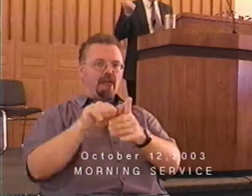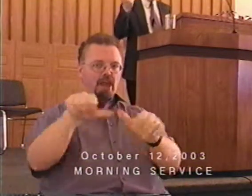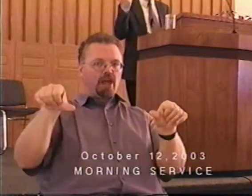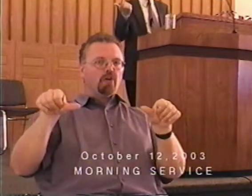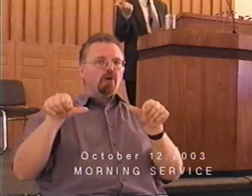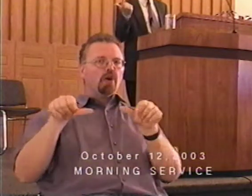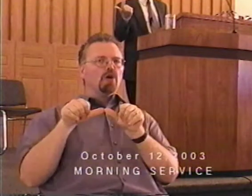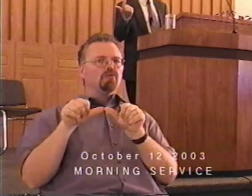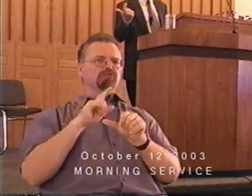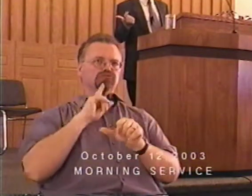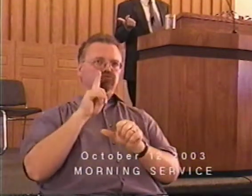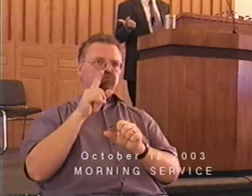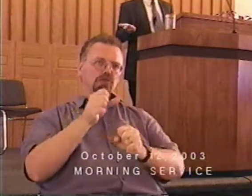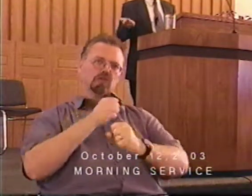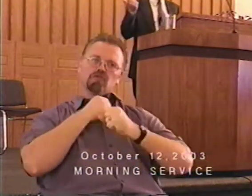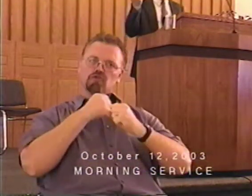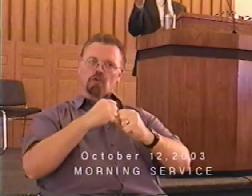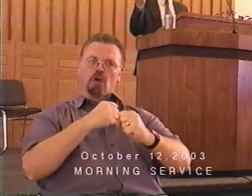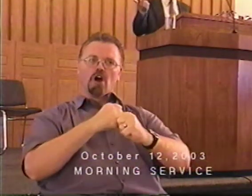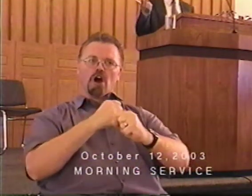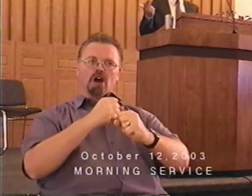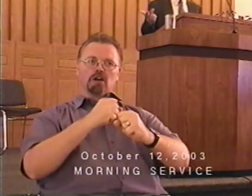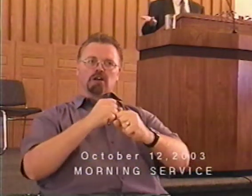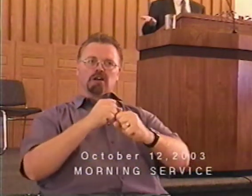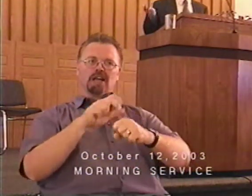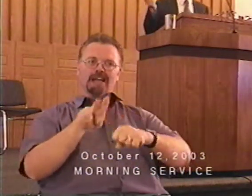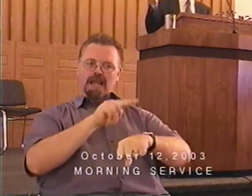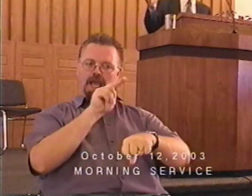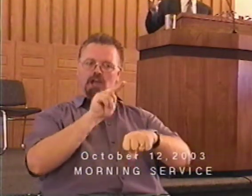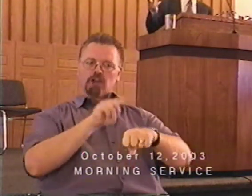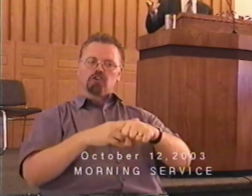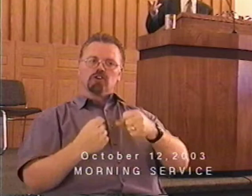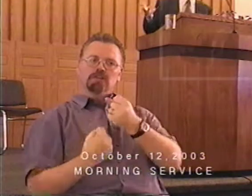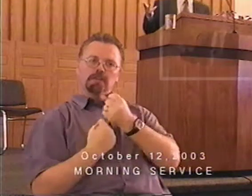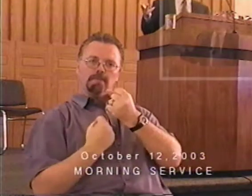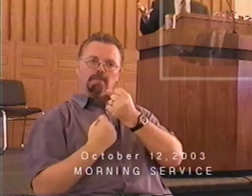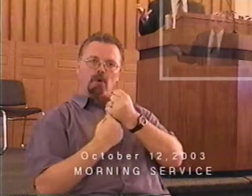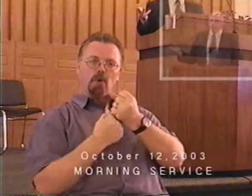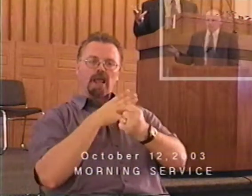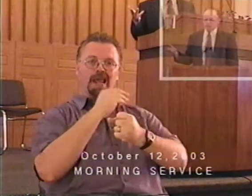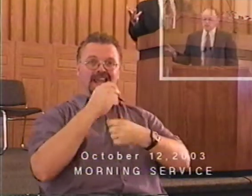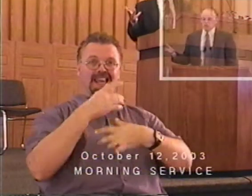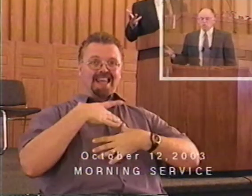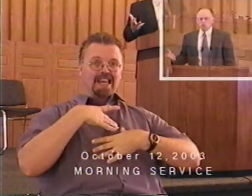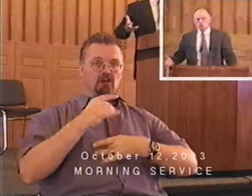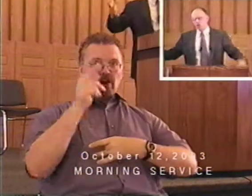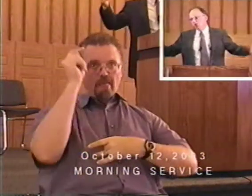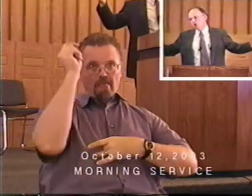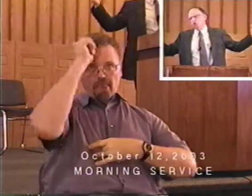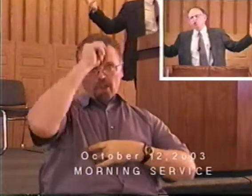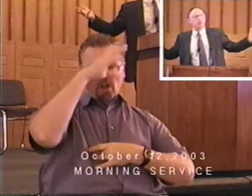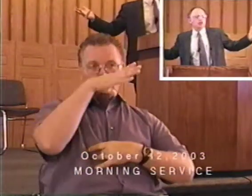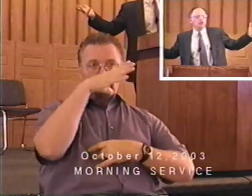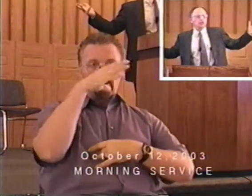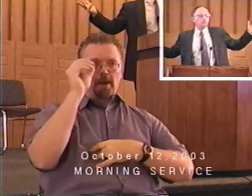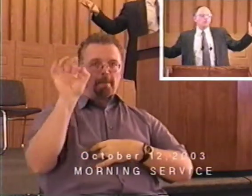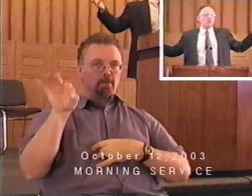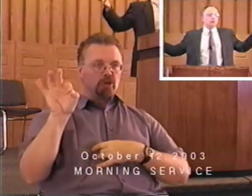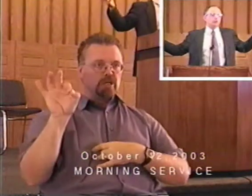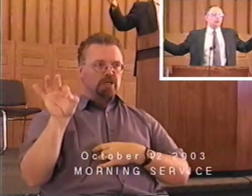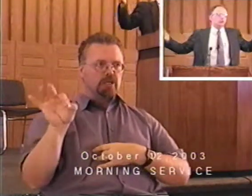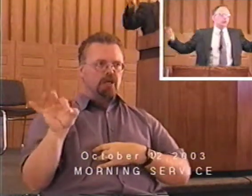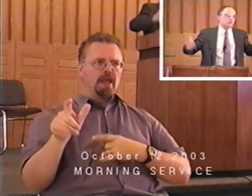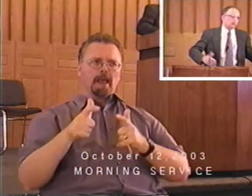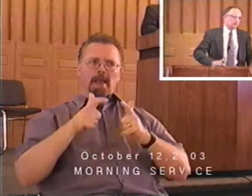nationalism, an interest in religion and theology and preaching, huge